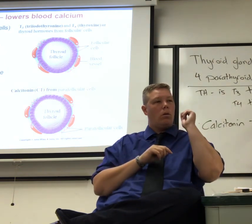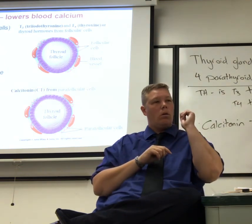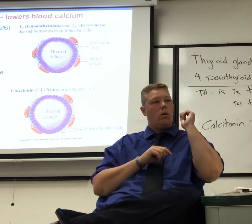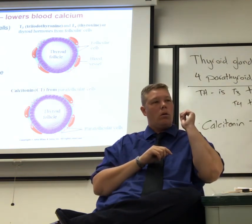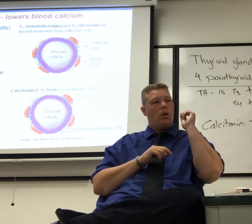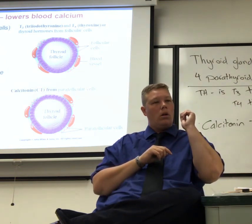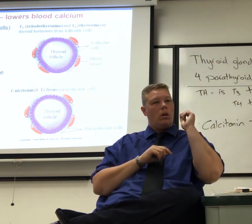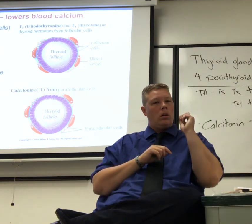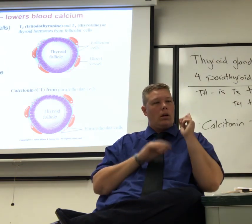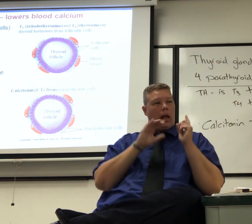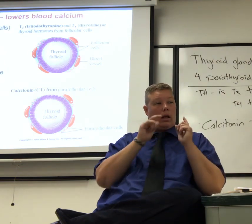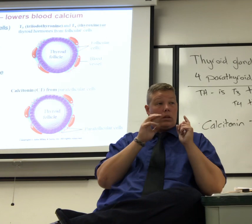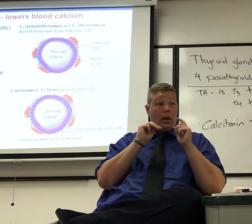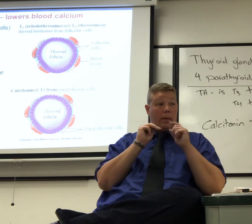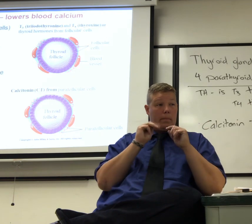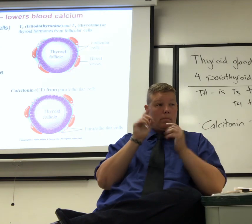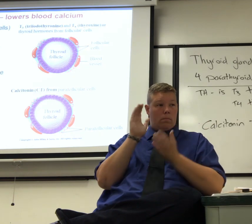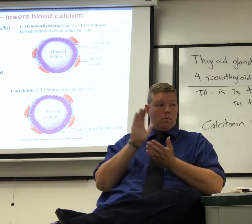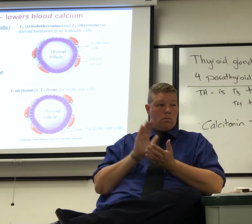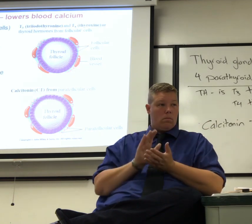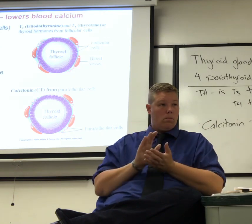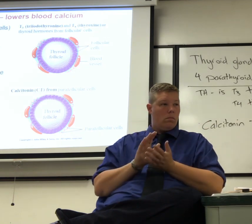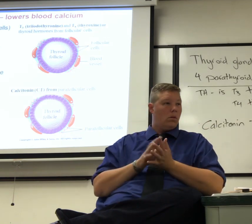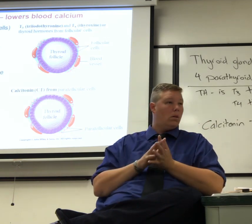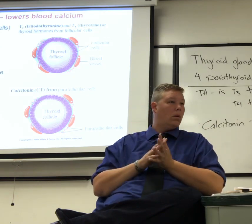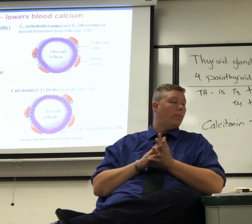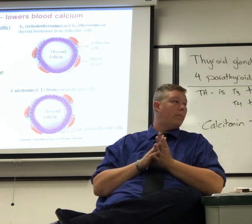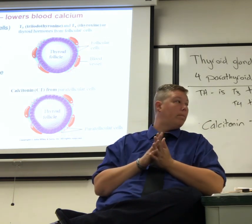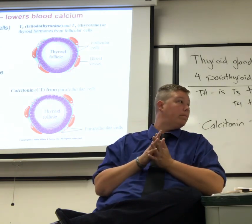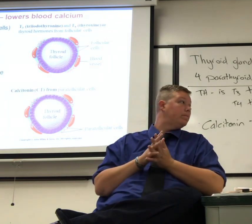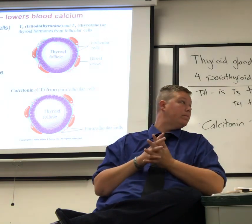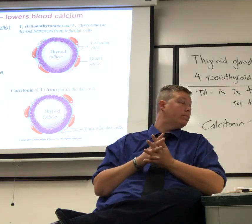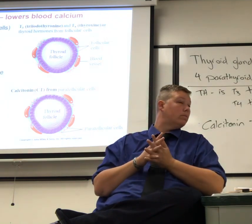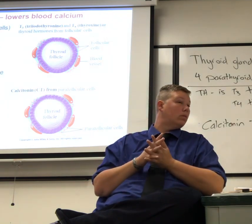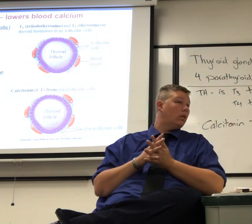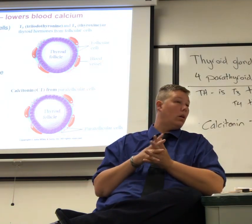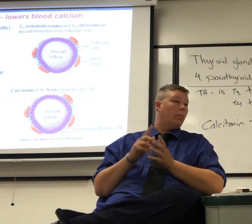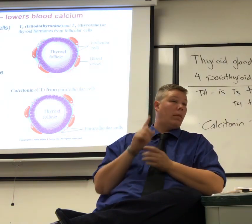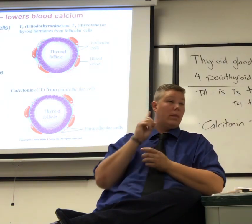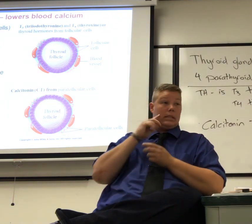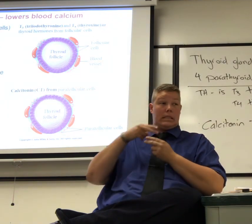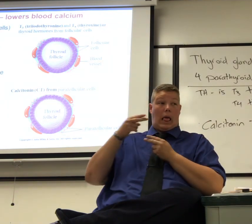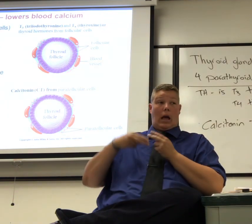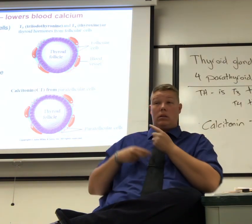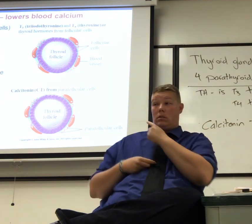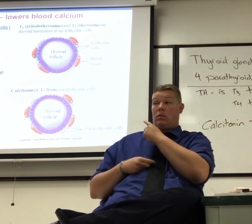action. You should commit to memory that it lowers blood calcium.